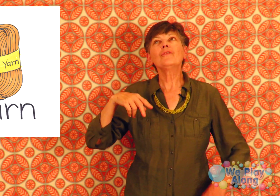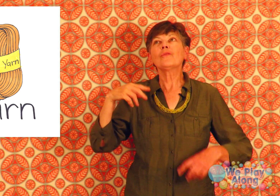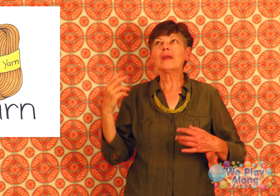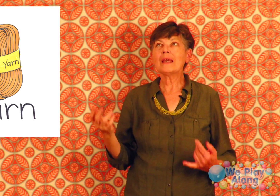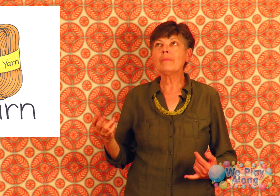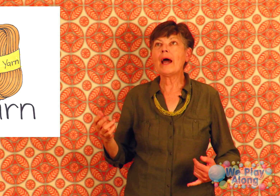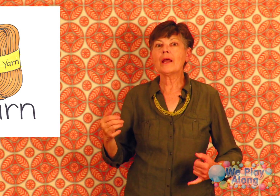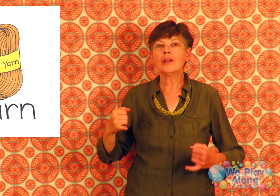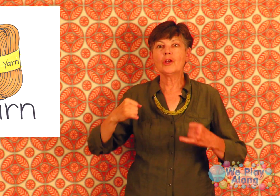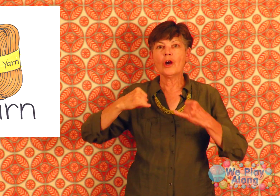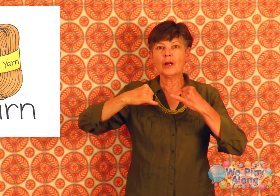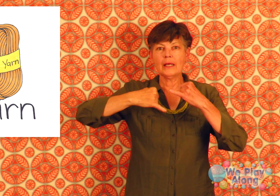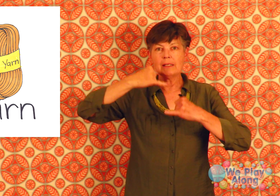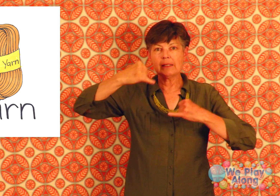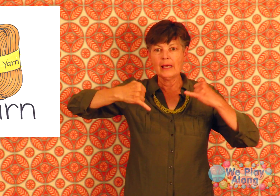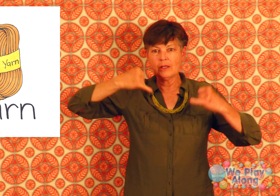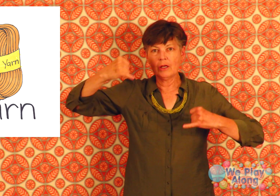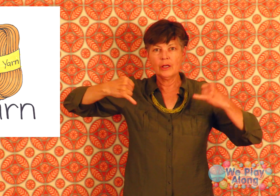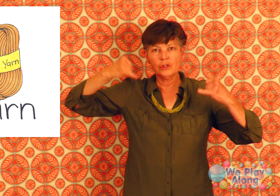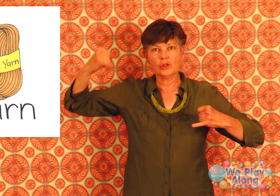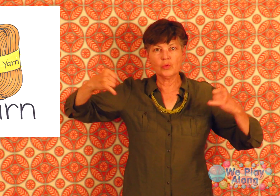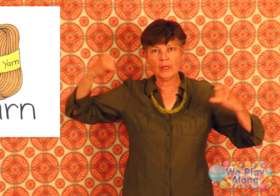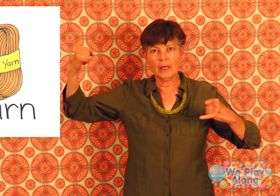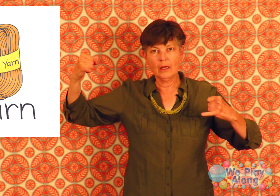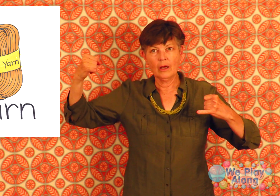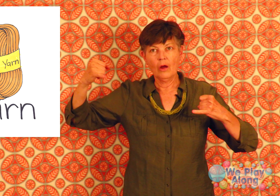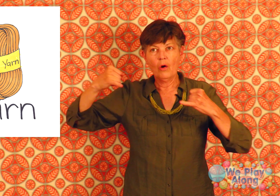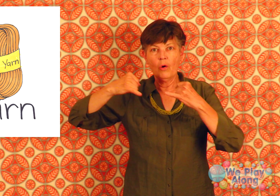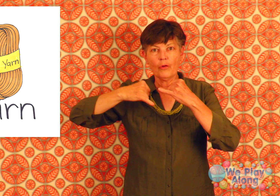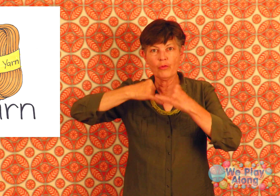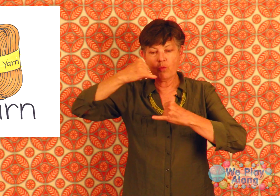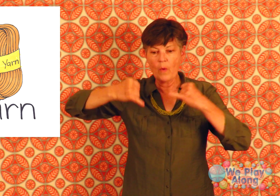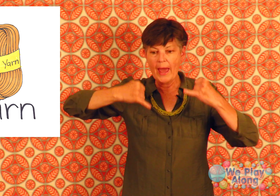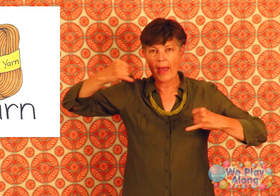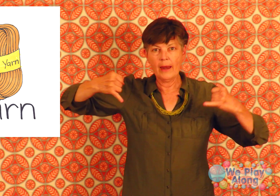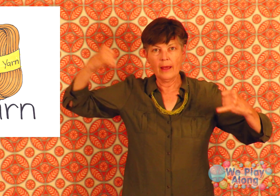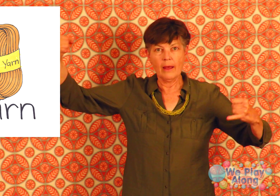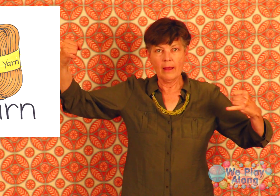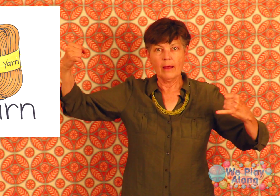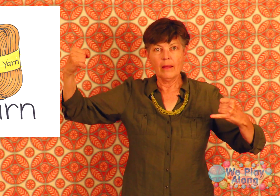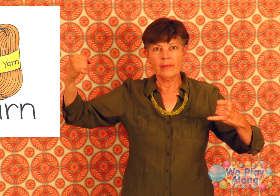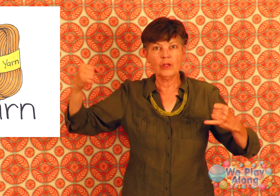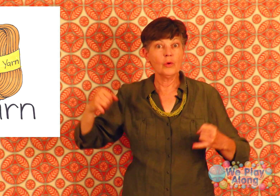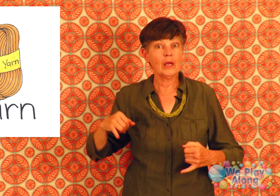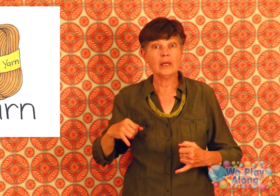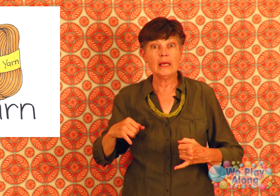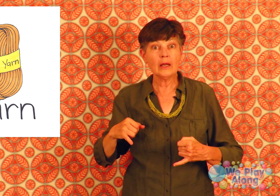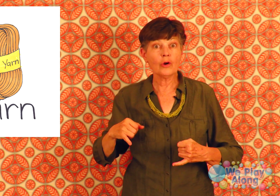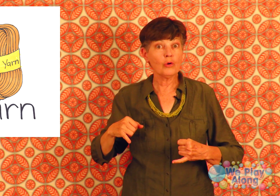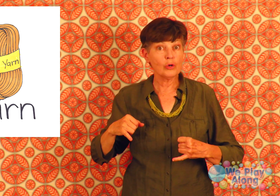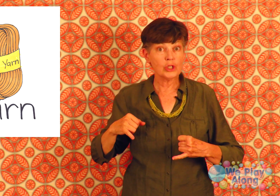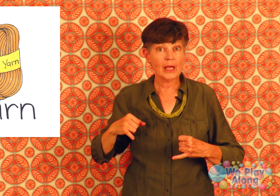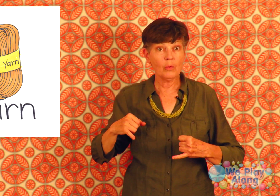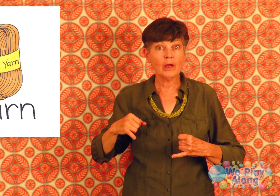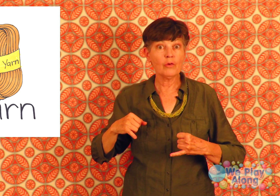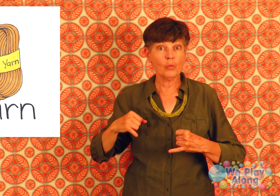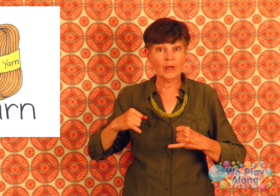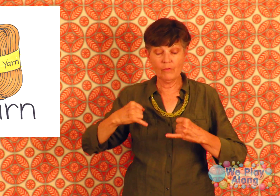you think about it, yarn is like a string or thread that you can knit or crochet with or weave